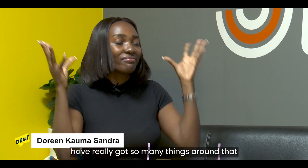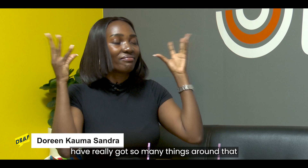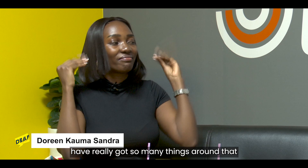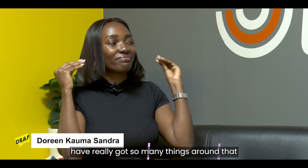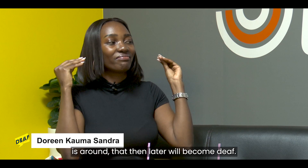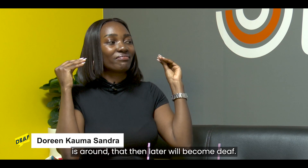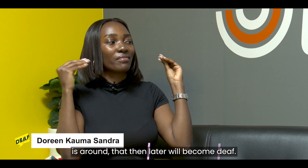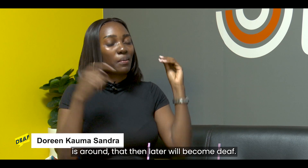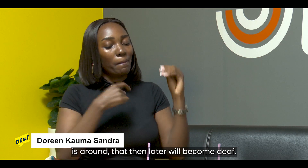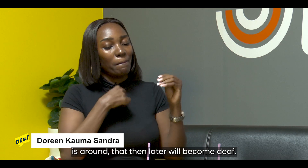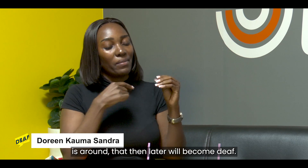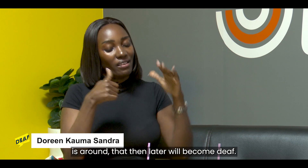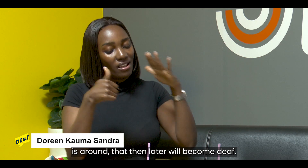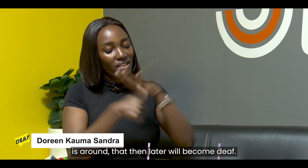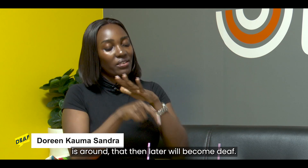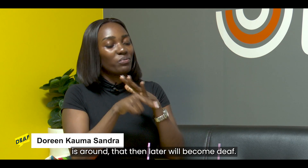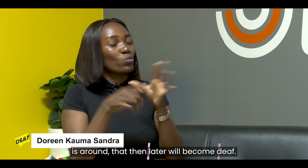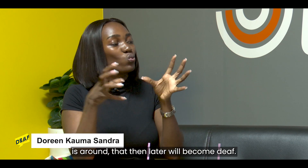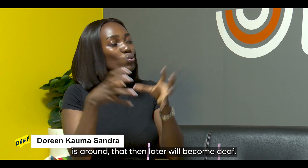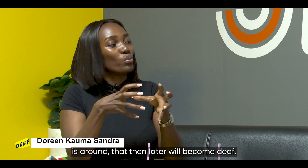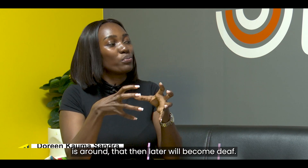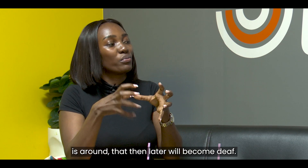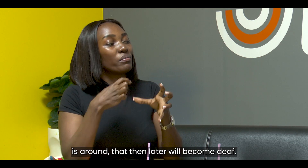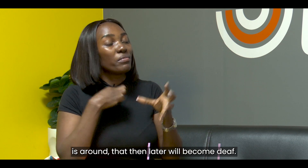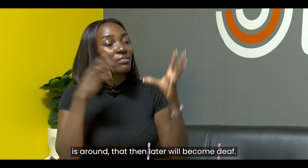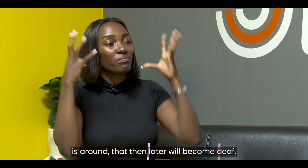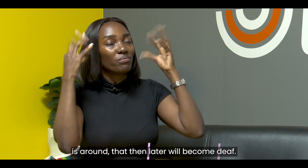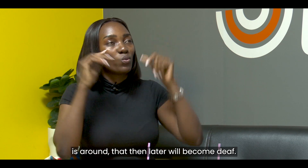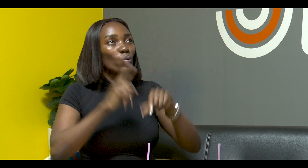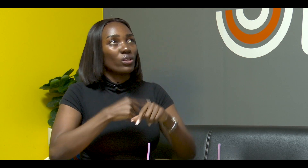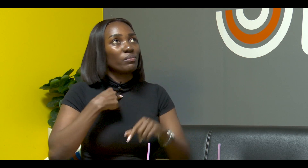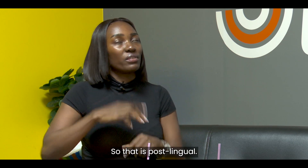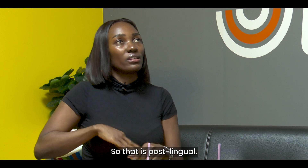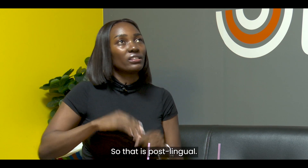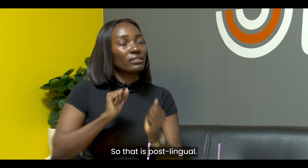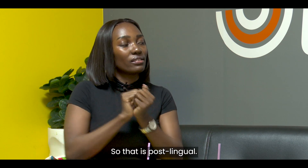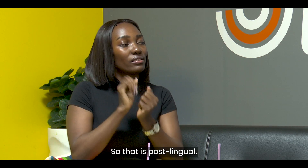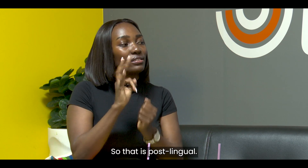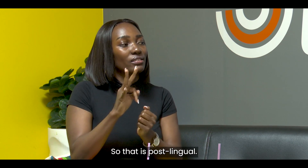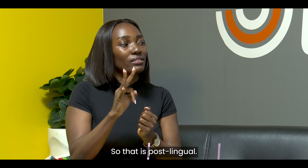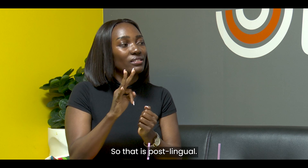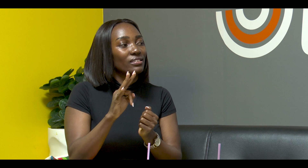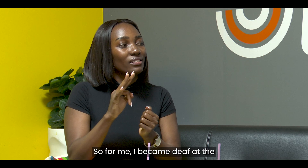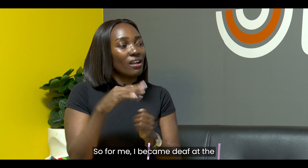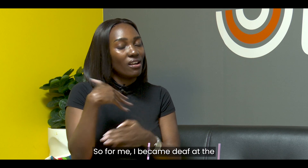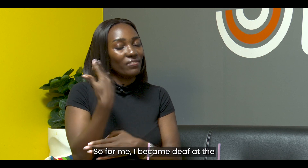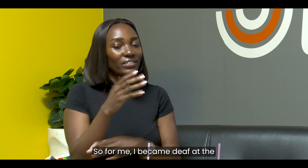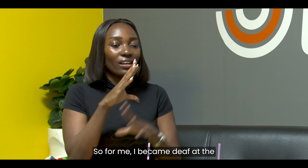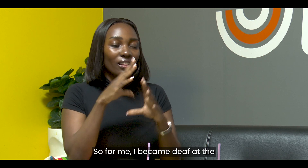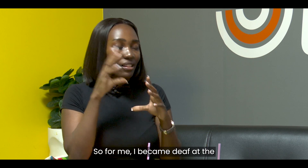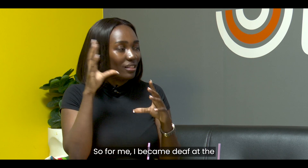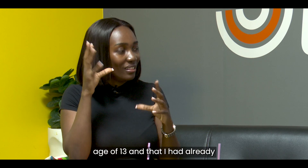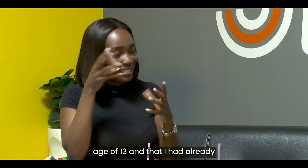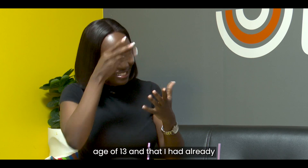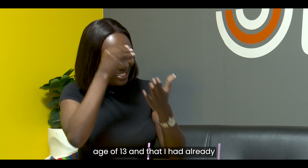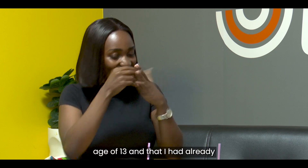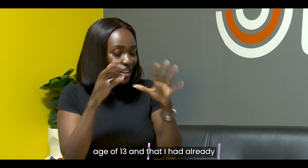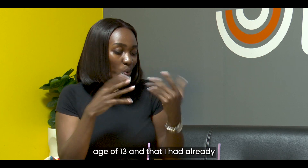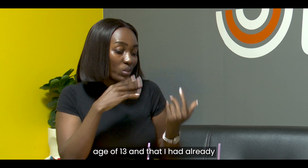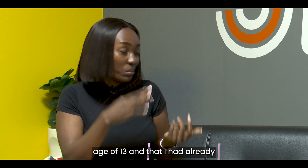that then later they become deaf. So that is post-lingual. So for me, I became deaf at the age of 13, and that